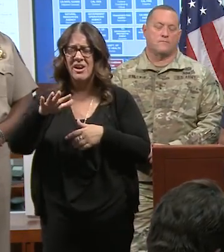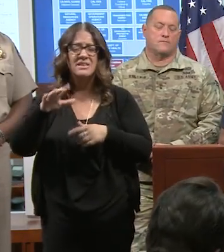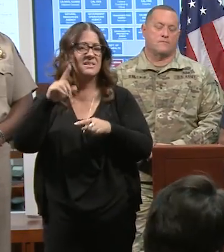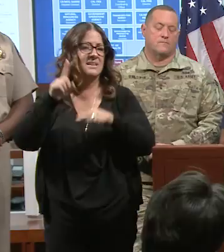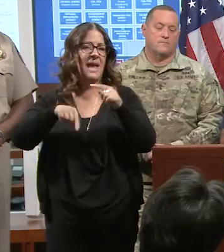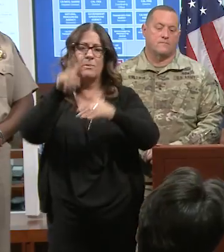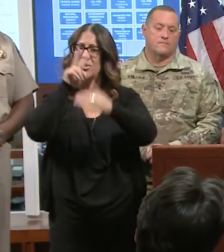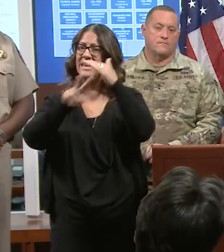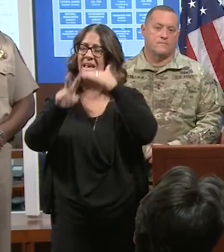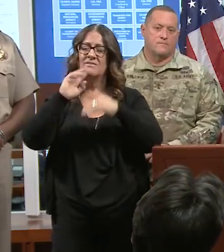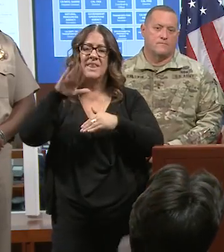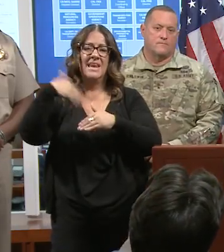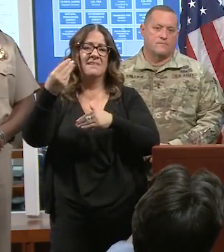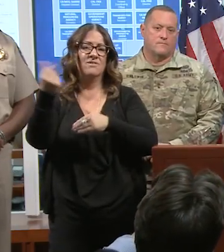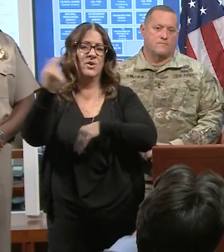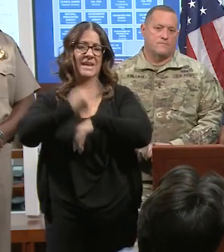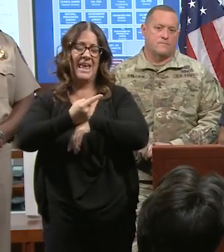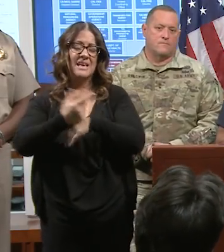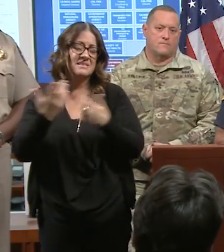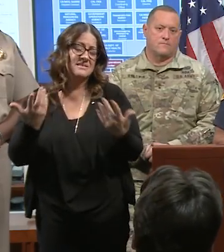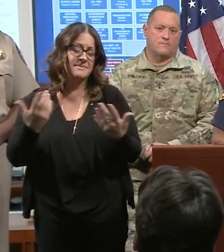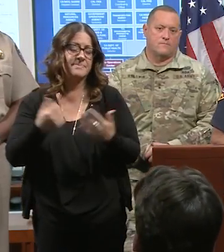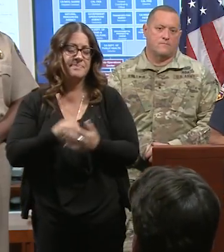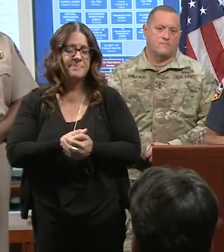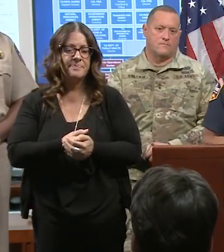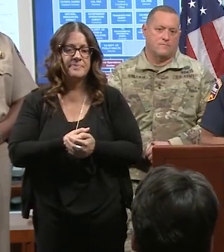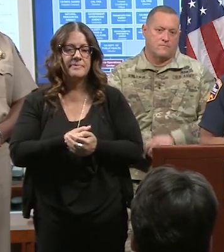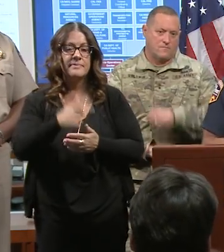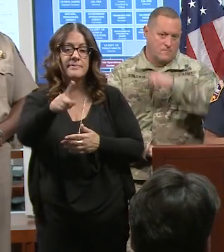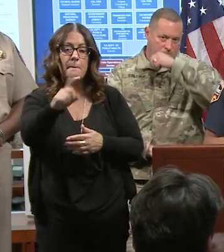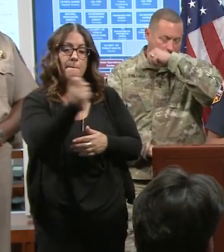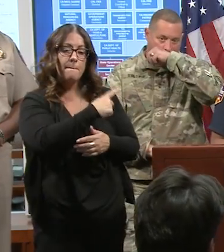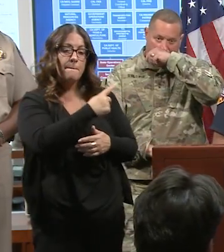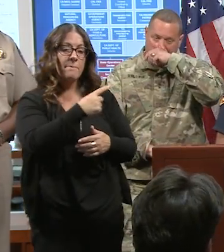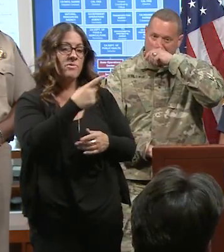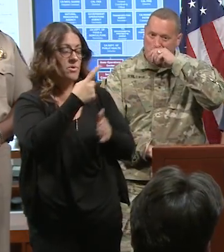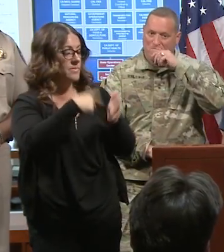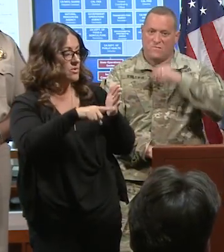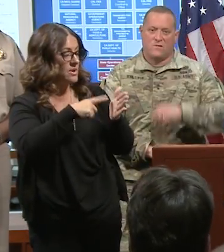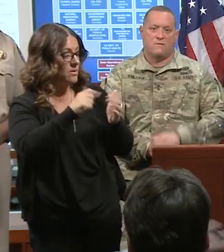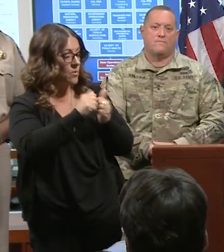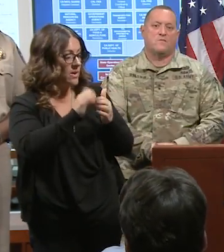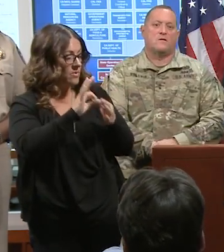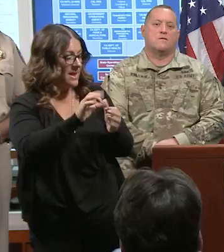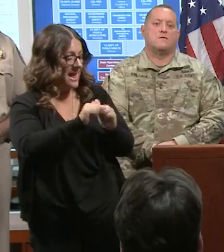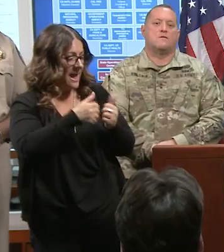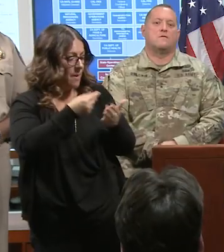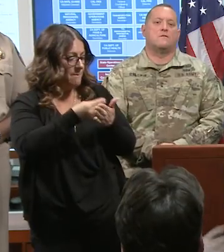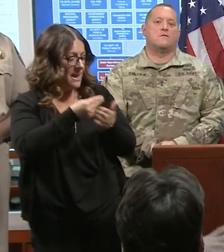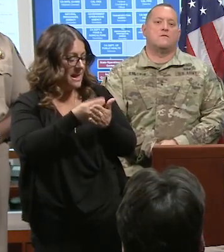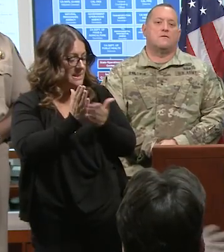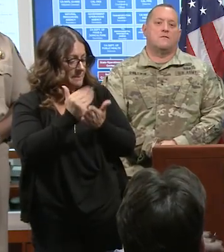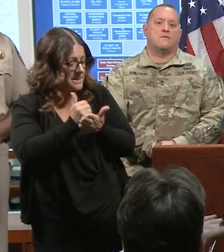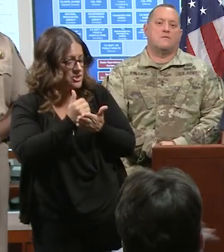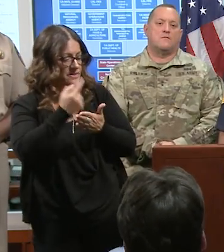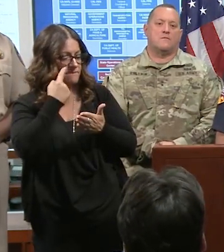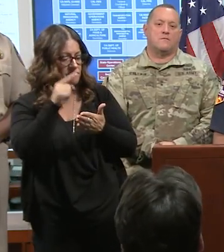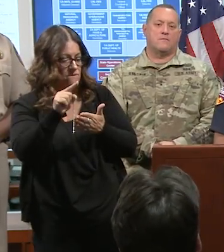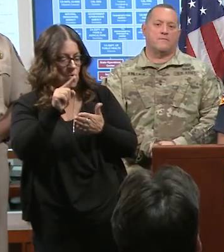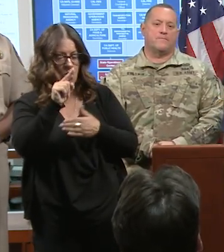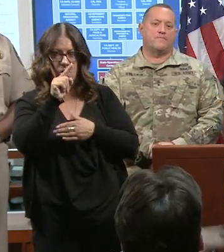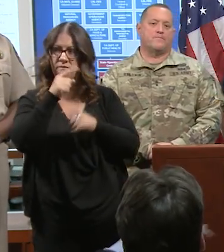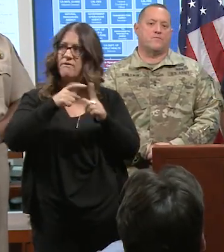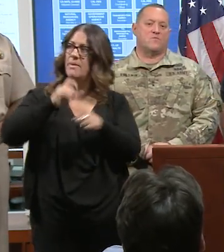for the next several days. I want to ask you, you've been critical in the past of how the money is budgeted from the